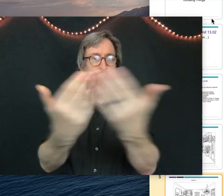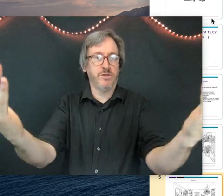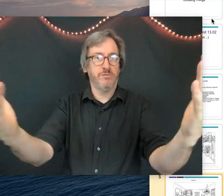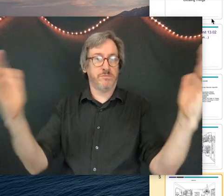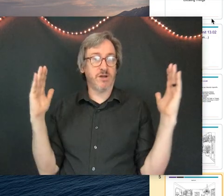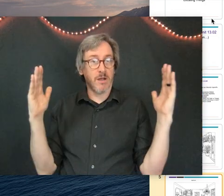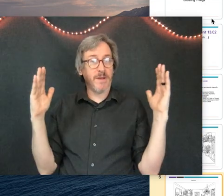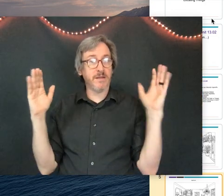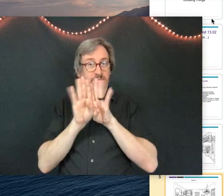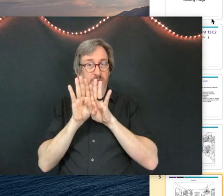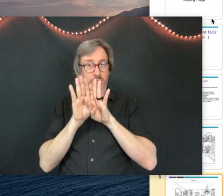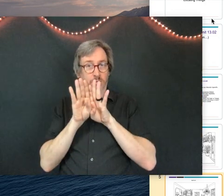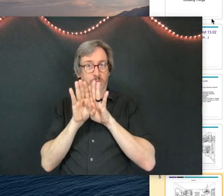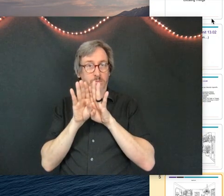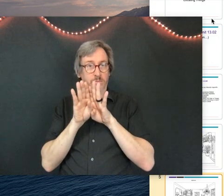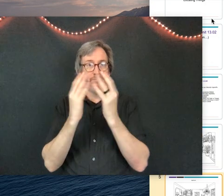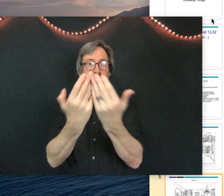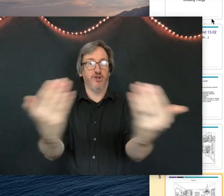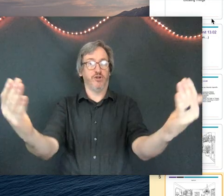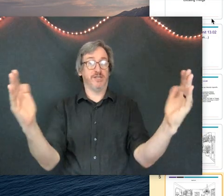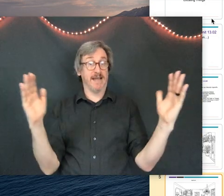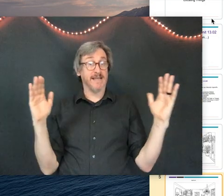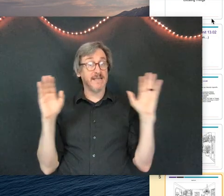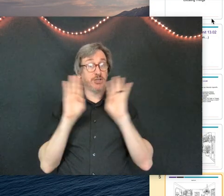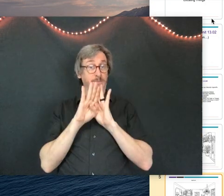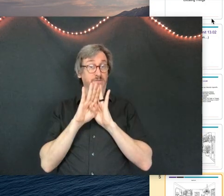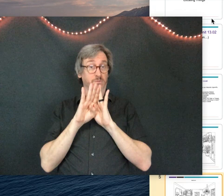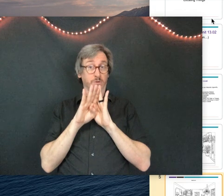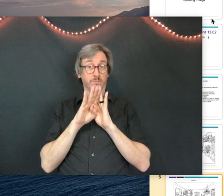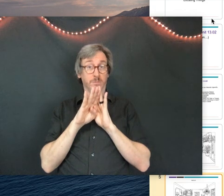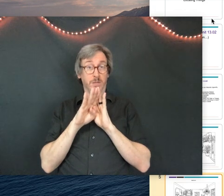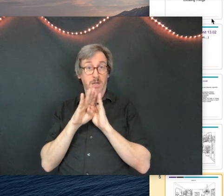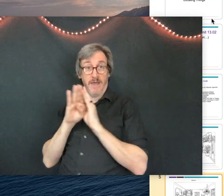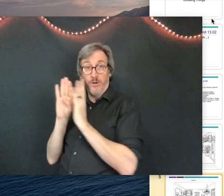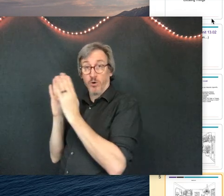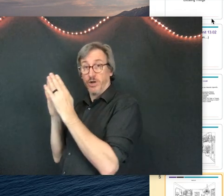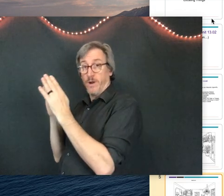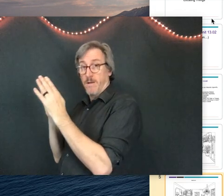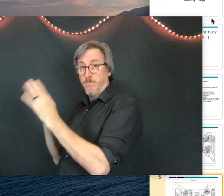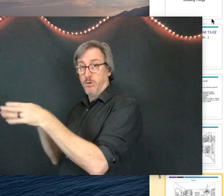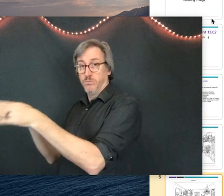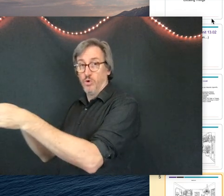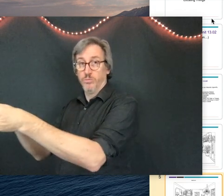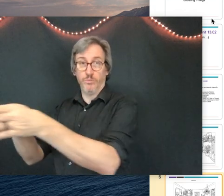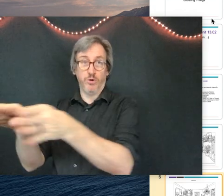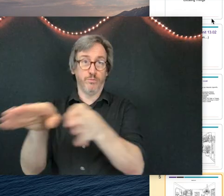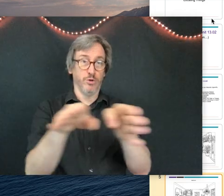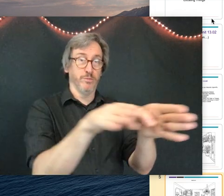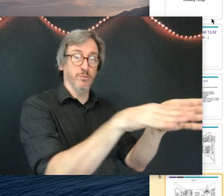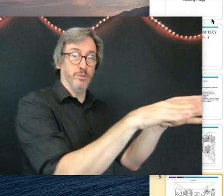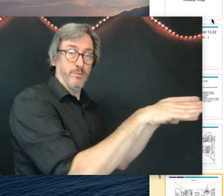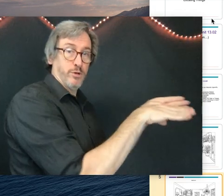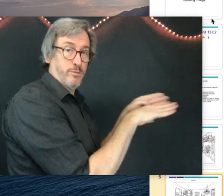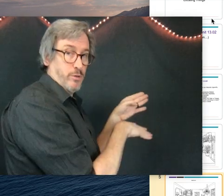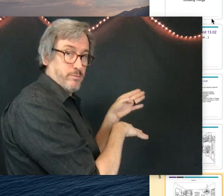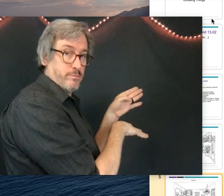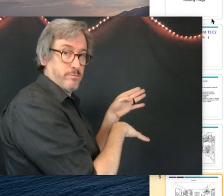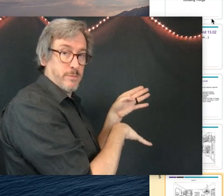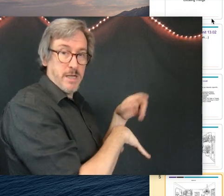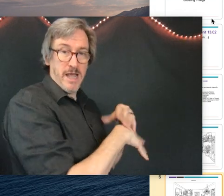So start out by giving the room the size and shape of the room, and then work your way around. Boop, boop, boop, boop, boop, boop, boop,